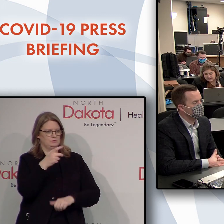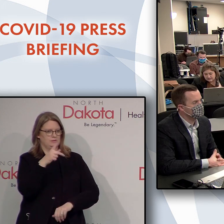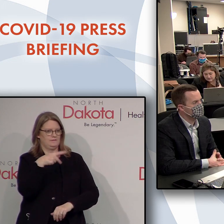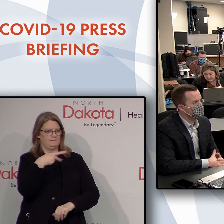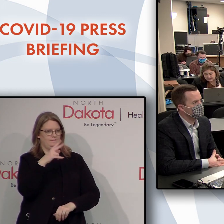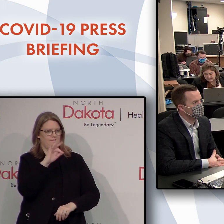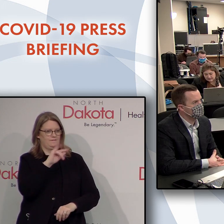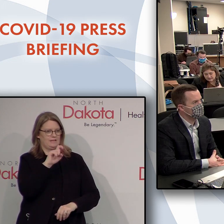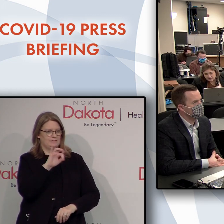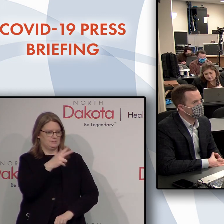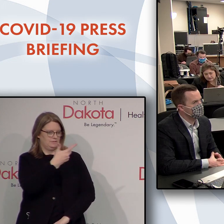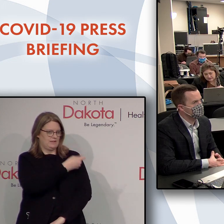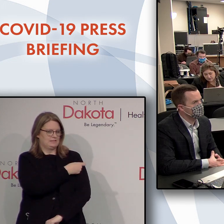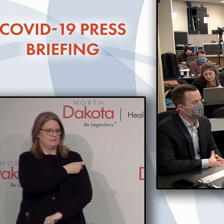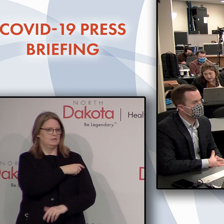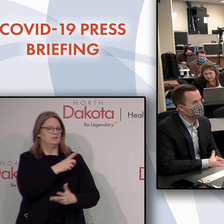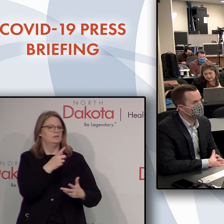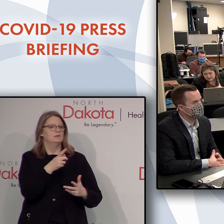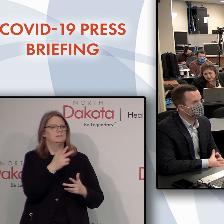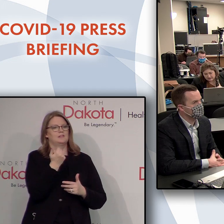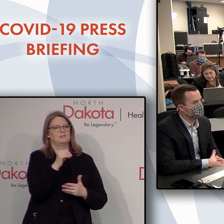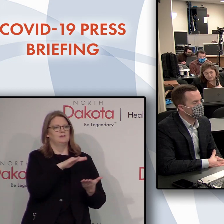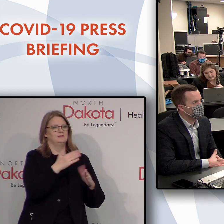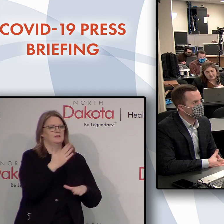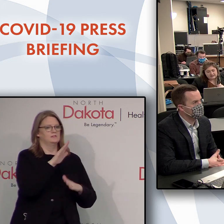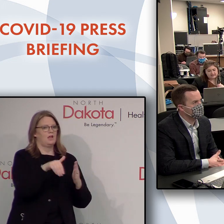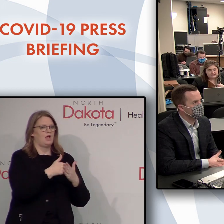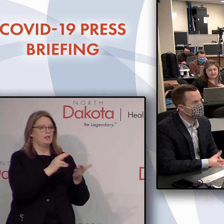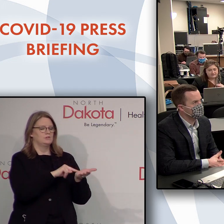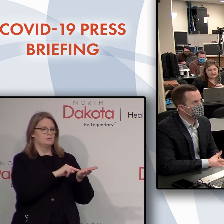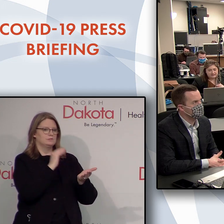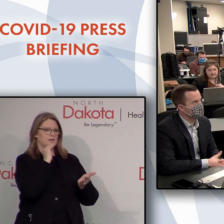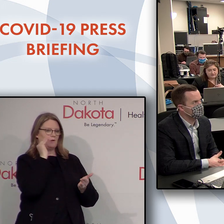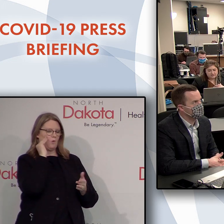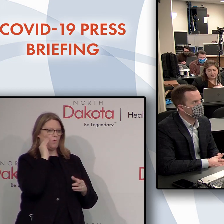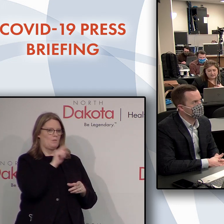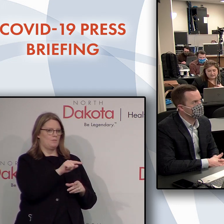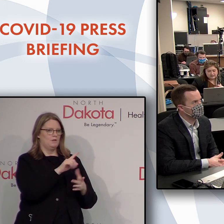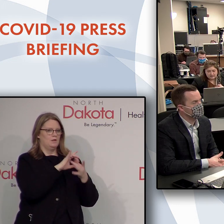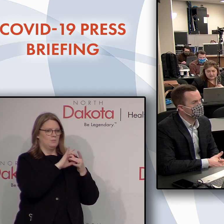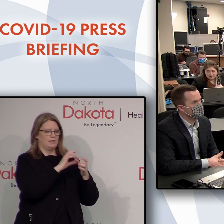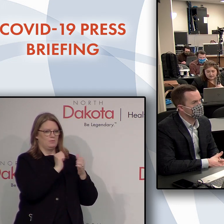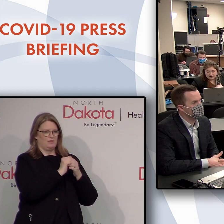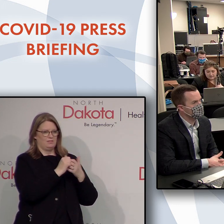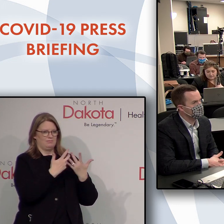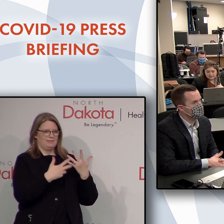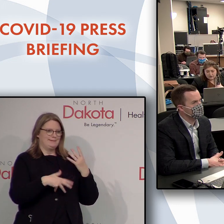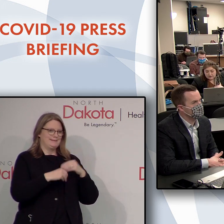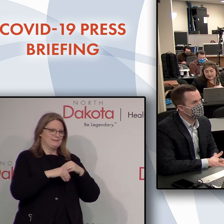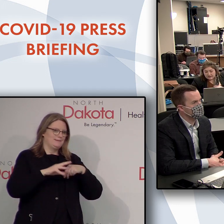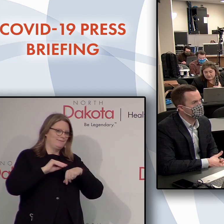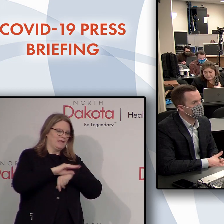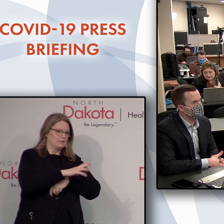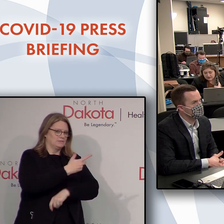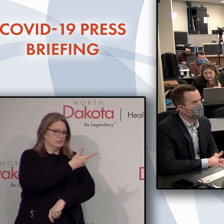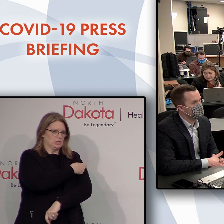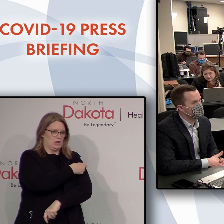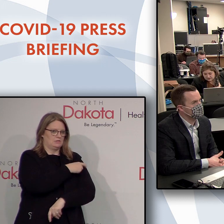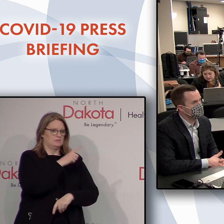with 13 of those deaths, all nursing home patients, apparently related to side effects of the shots. According to